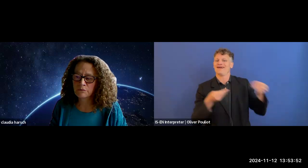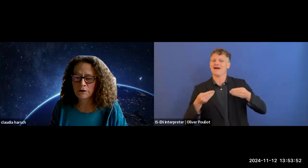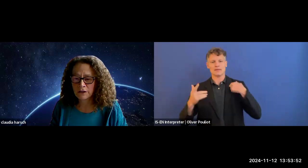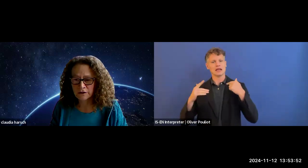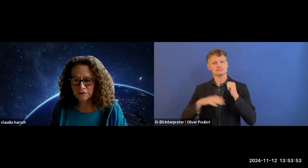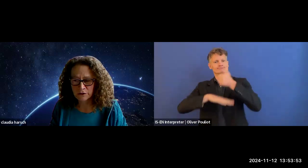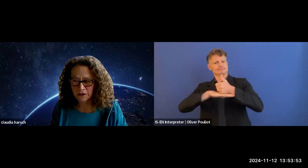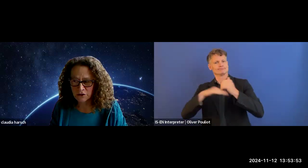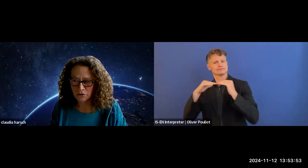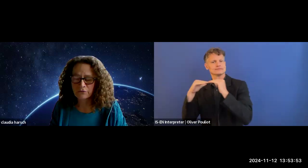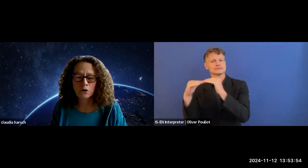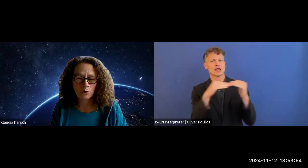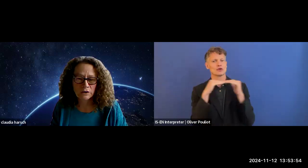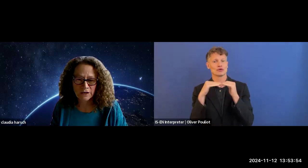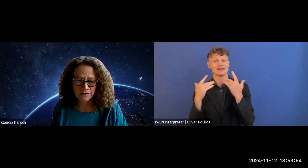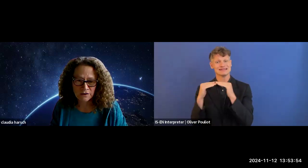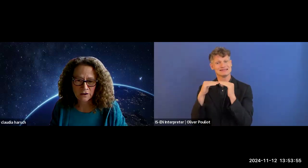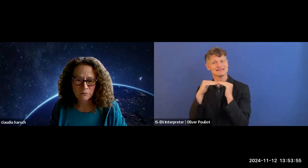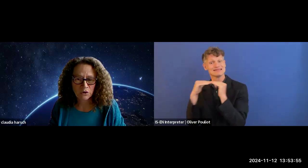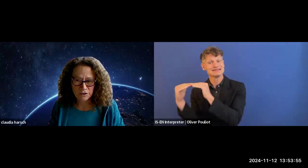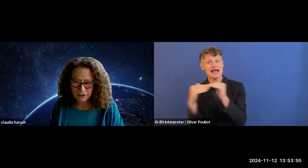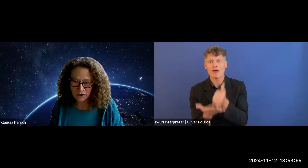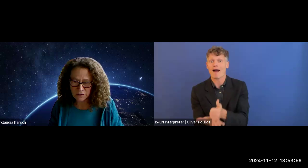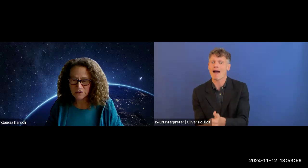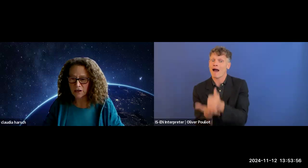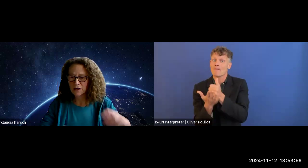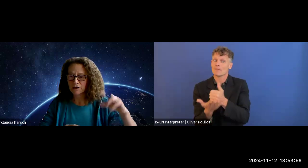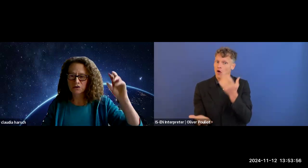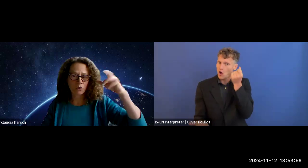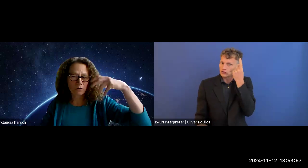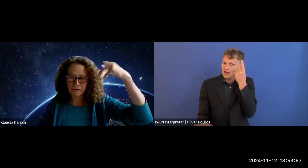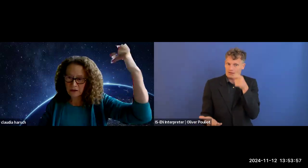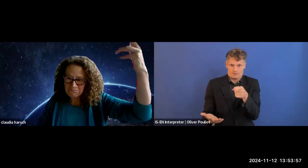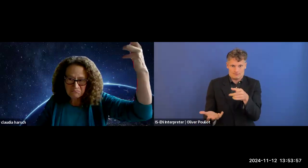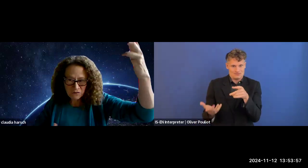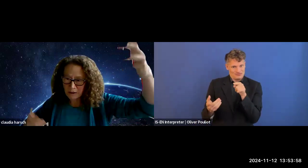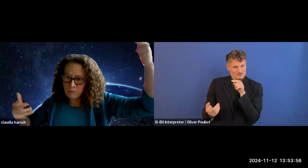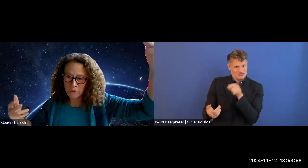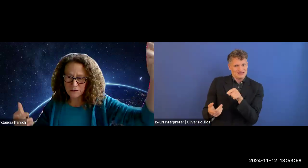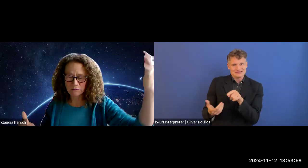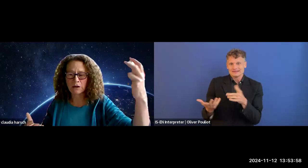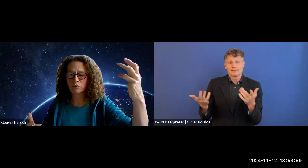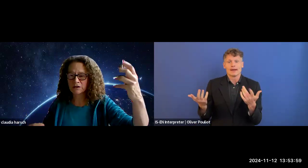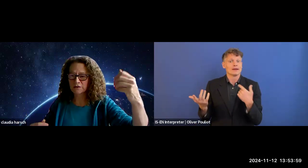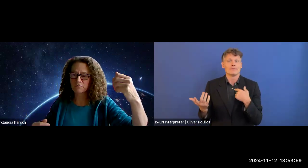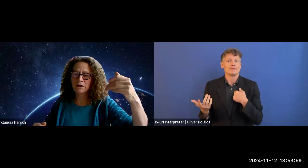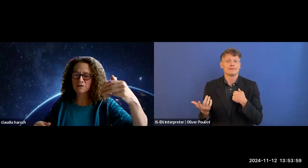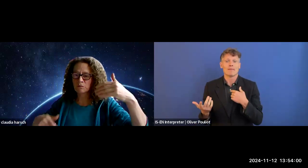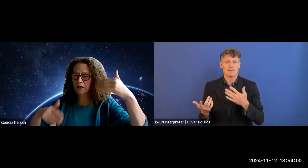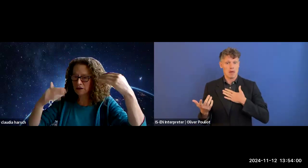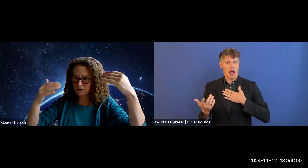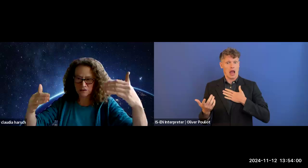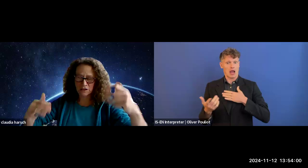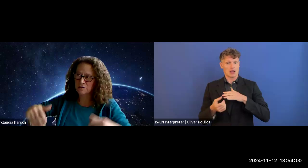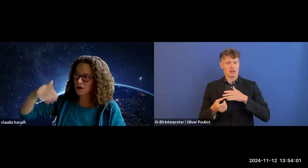you with reporting and interpretation of your local test, because then you can say a score of 20 points in my local test